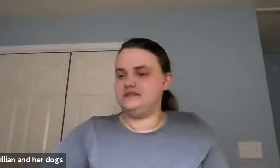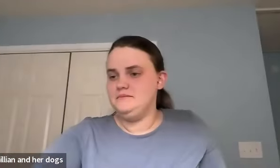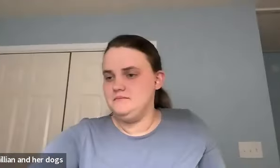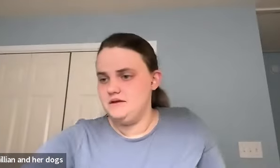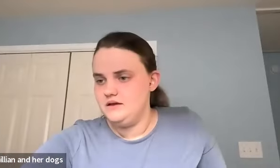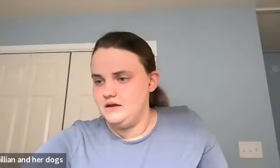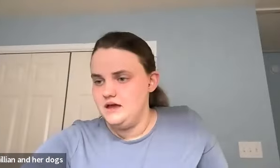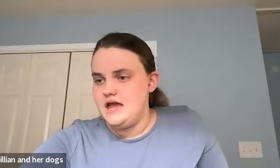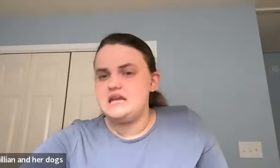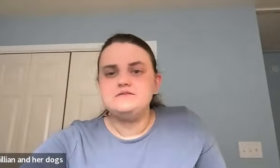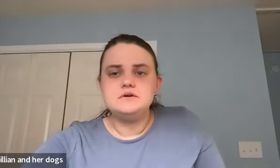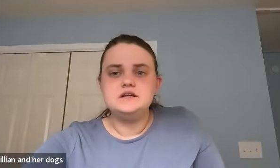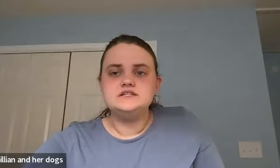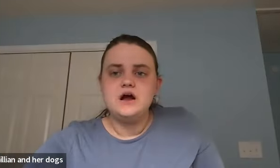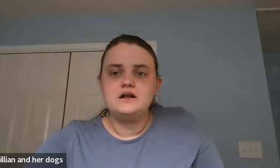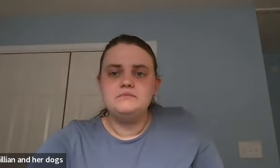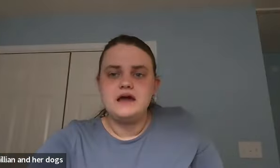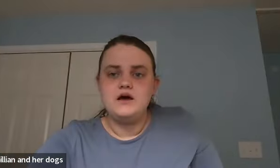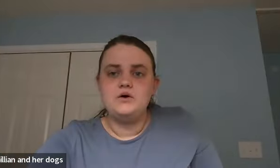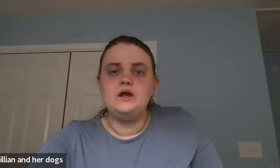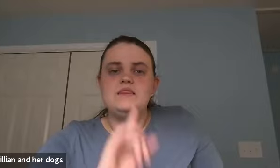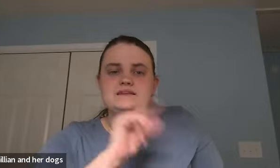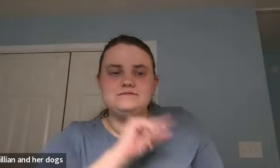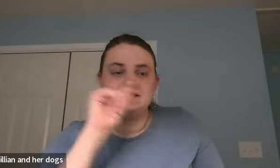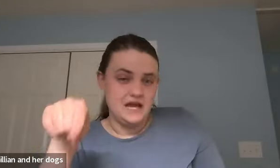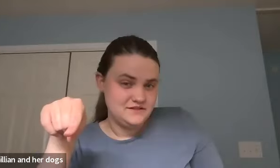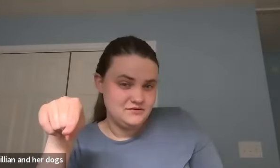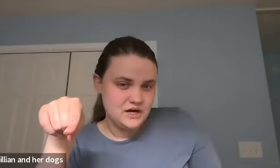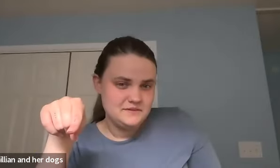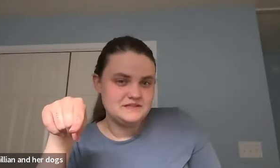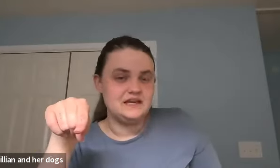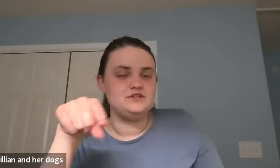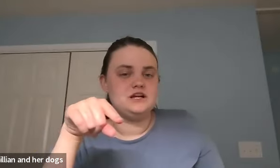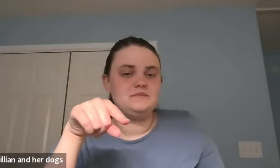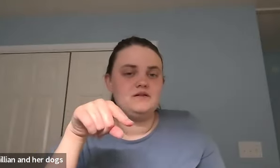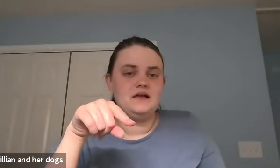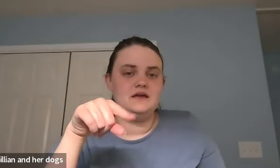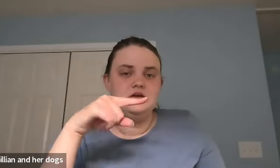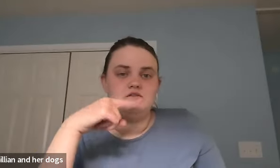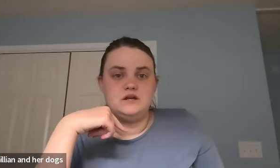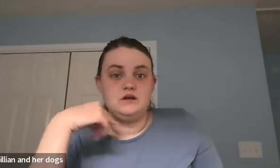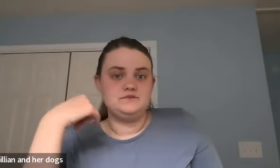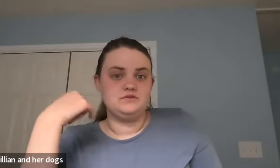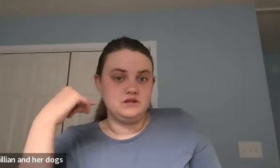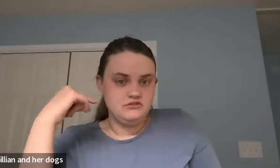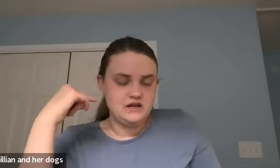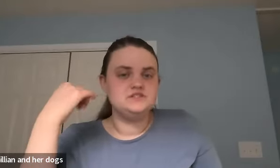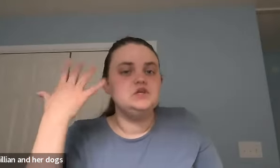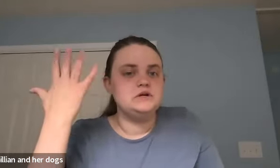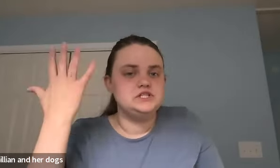Yep. And if you were going to talk about the different types of grapes, like if you're talking about like the red grapes or the green grapes, you would just